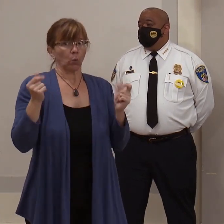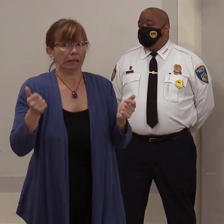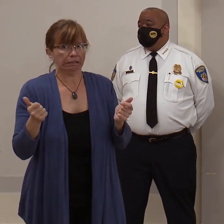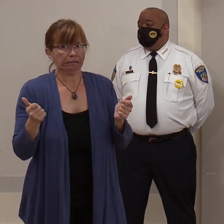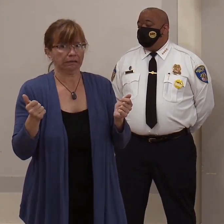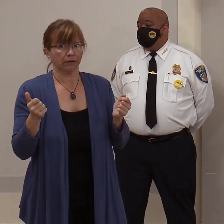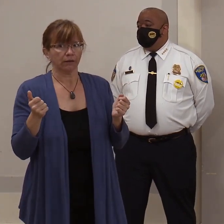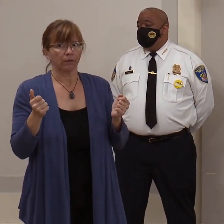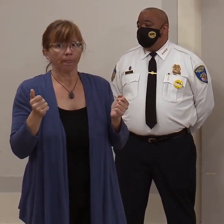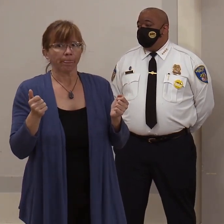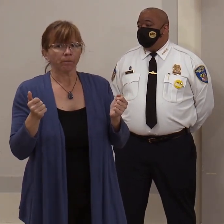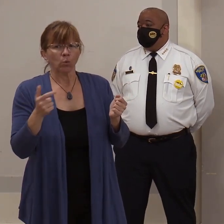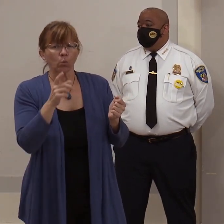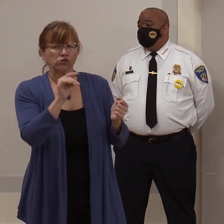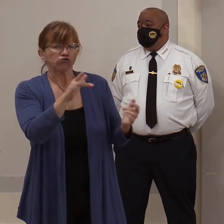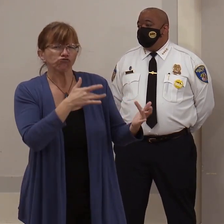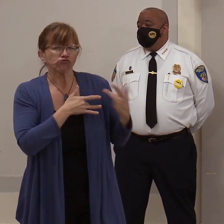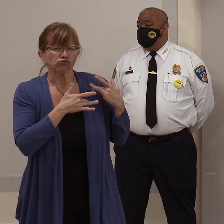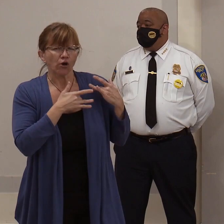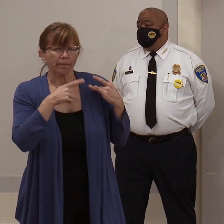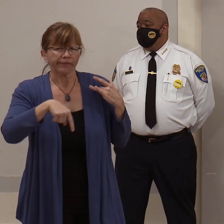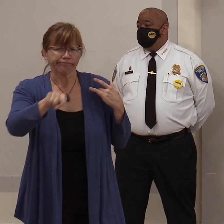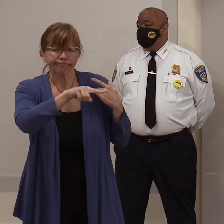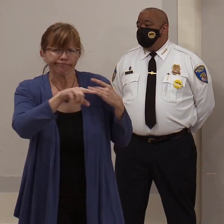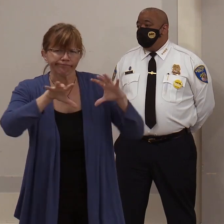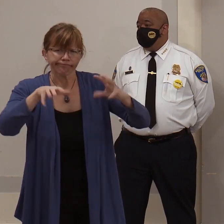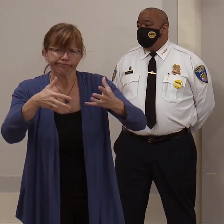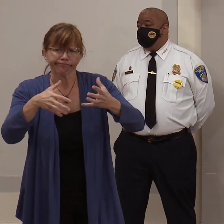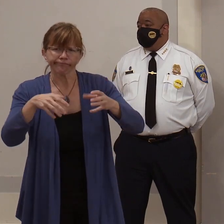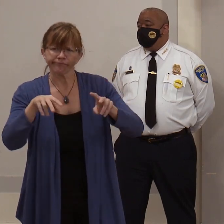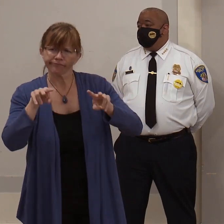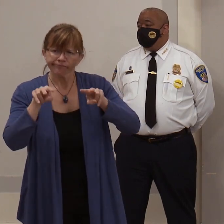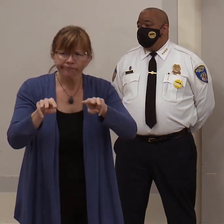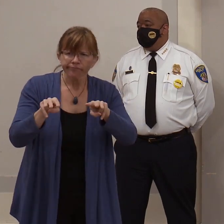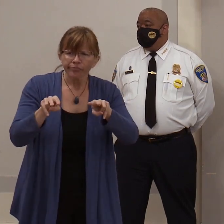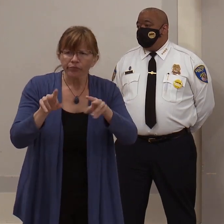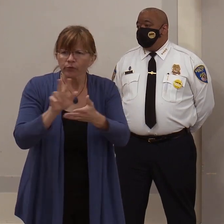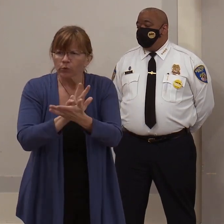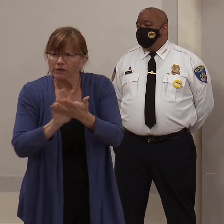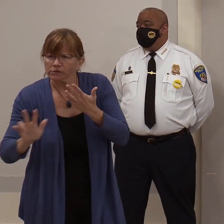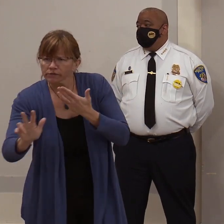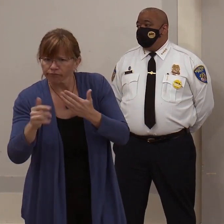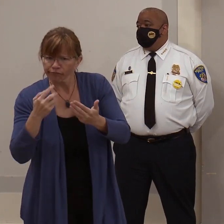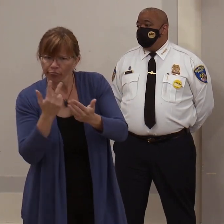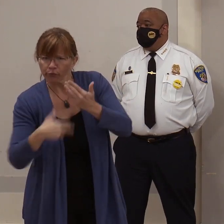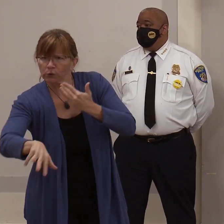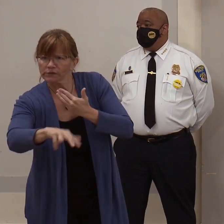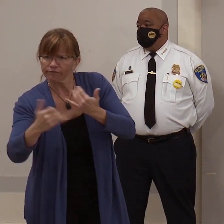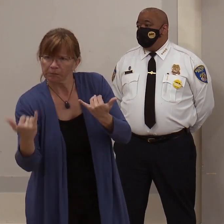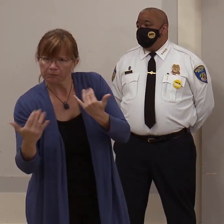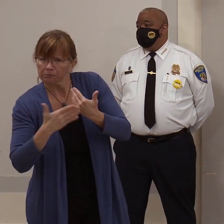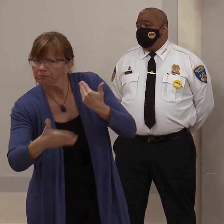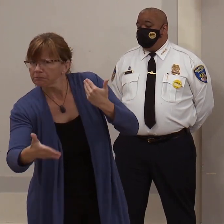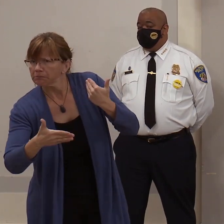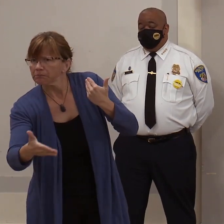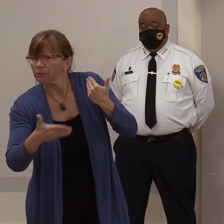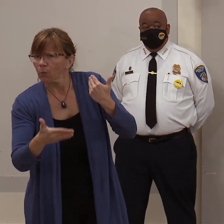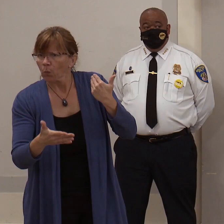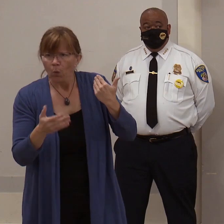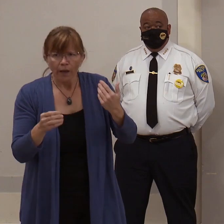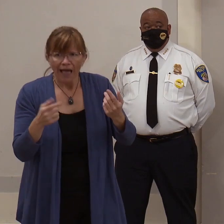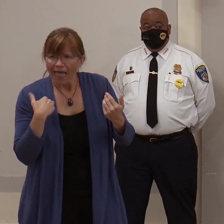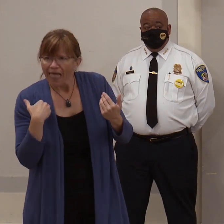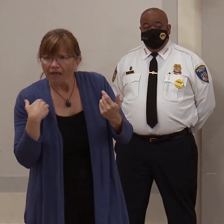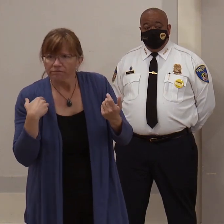concerns and what are you looking at in 3 weeks after now when they say the surges are usually coming? Could there be a fall of restrictions here?